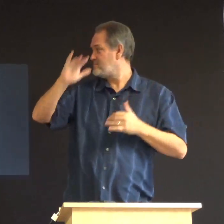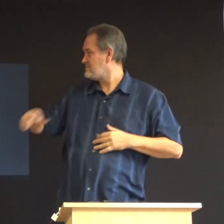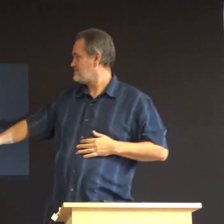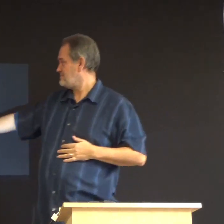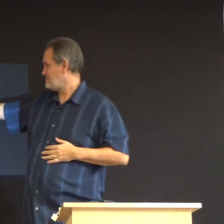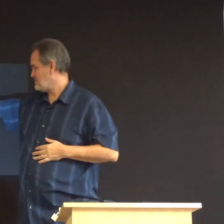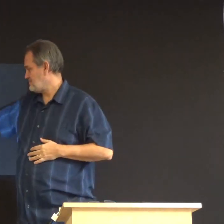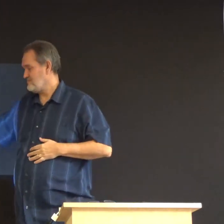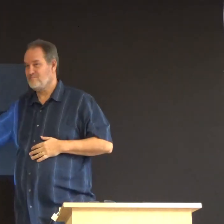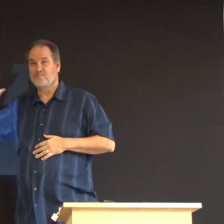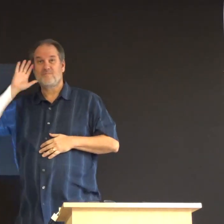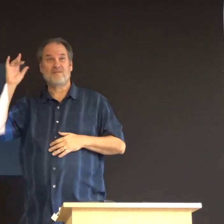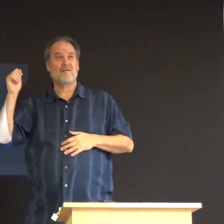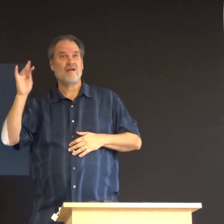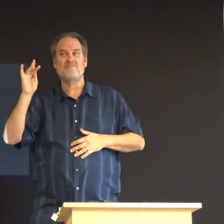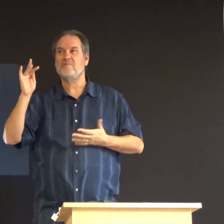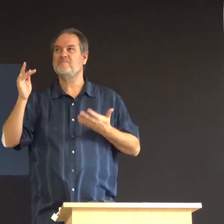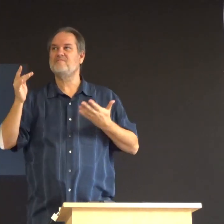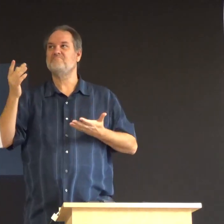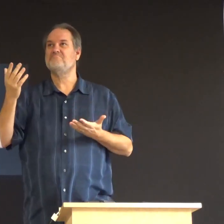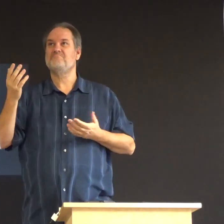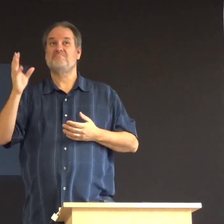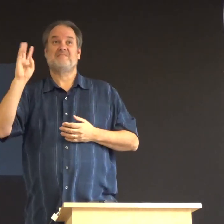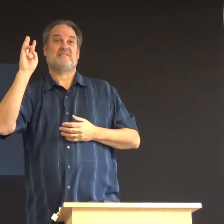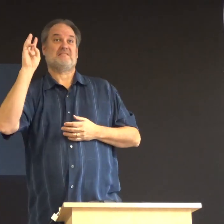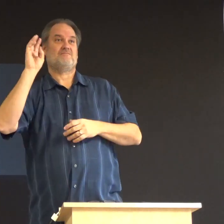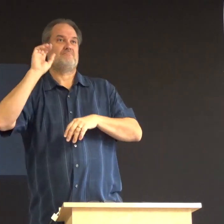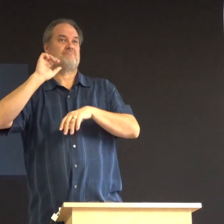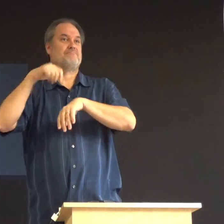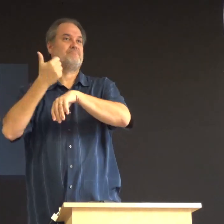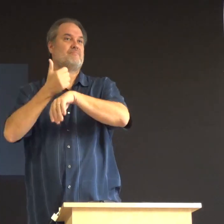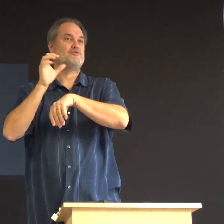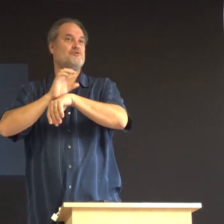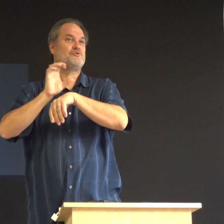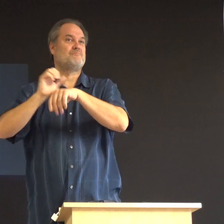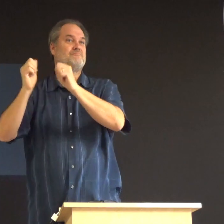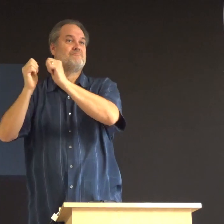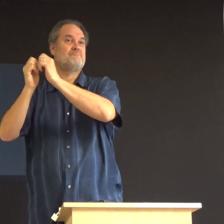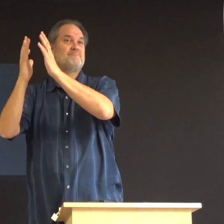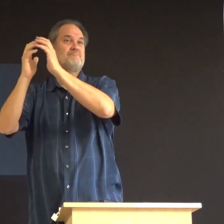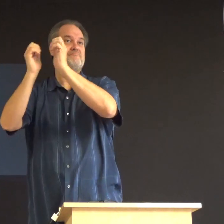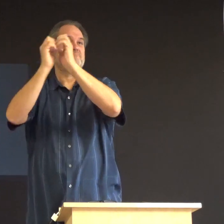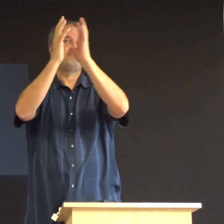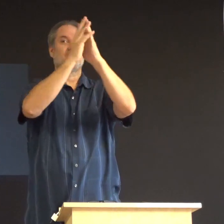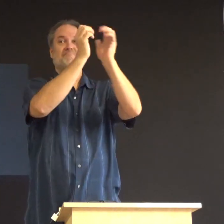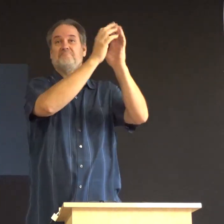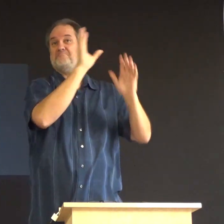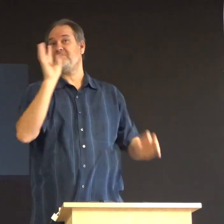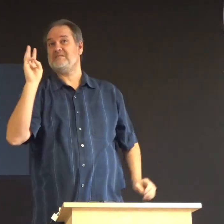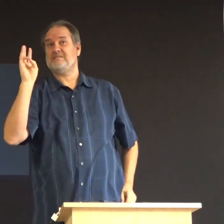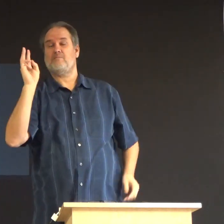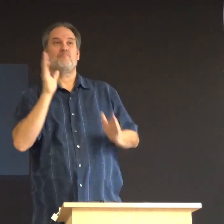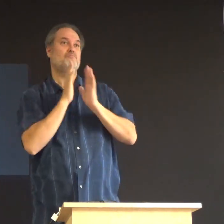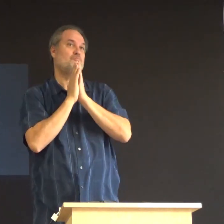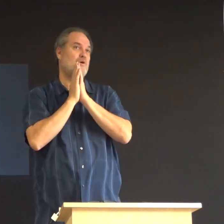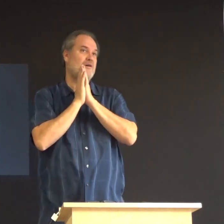spreading the gospel. I hope that 18, we can, you know, 6 maybe set up their own